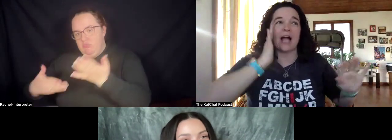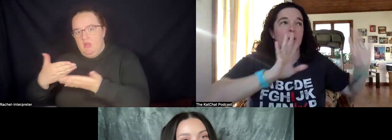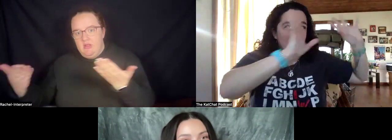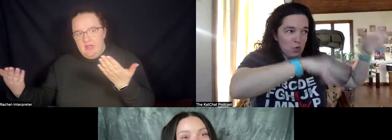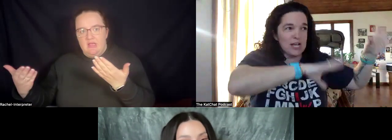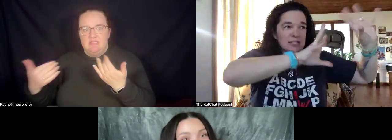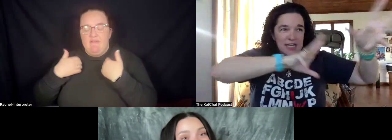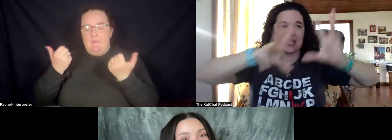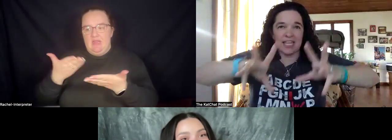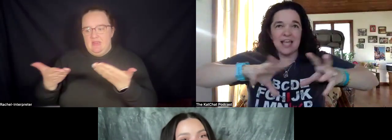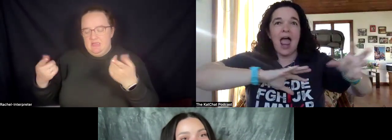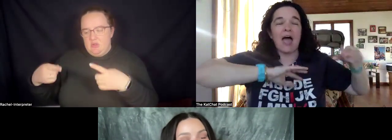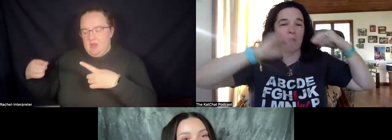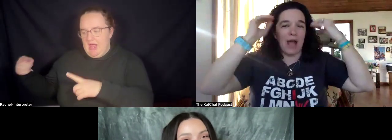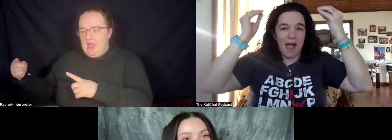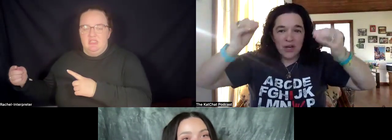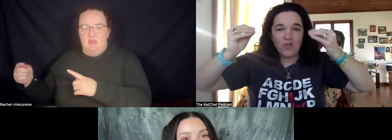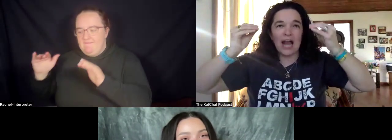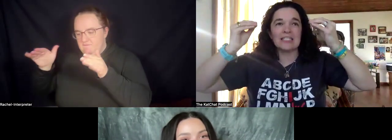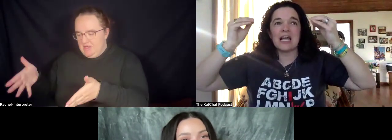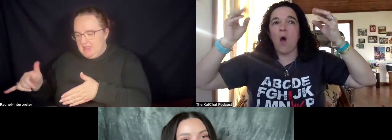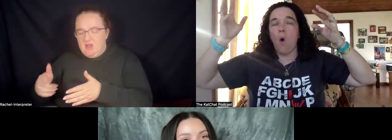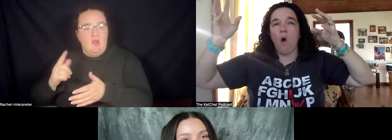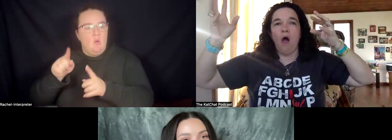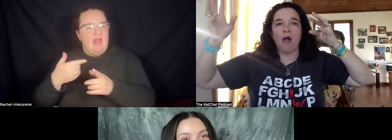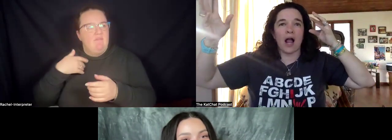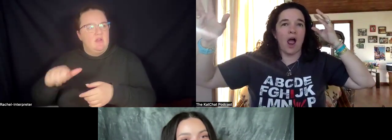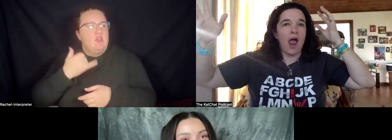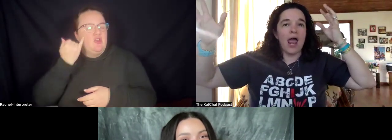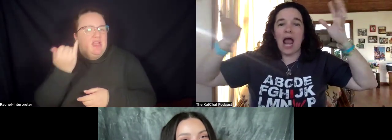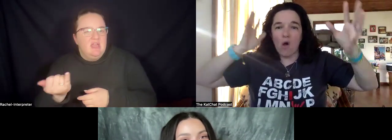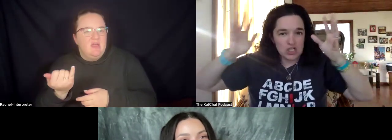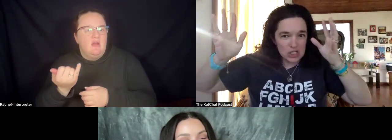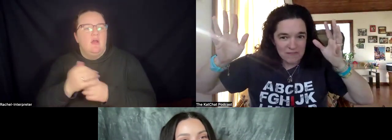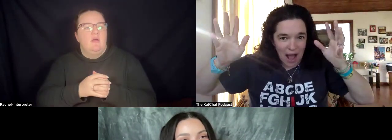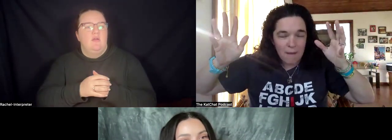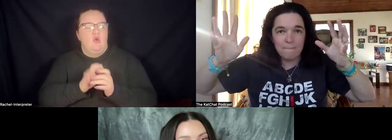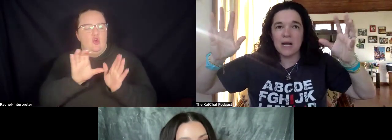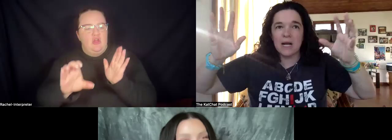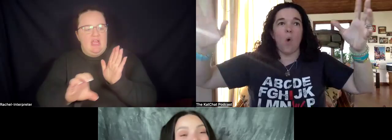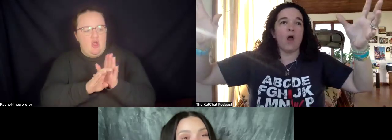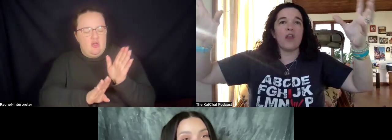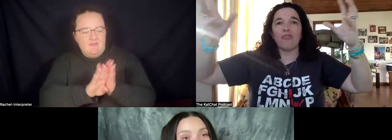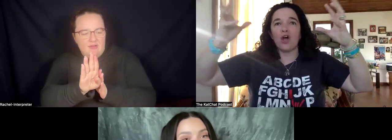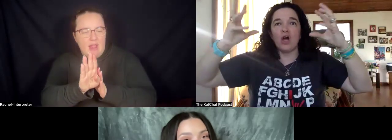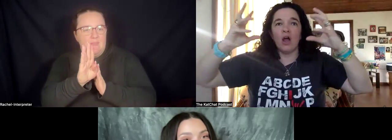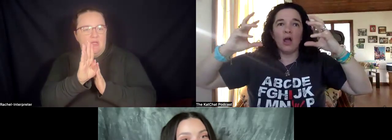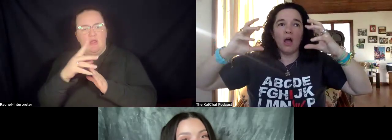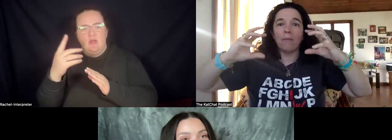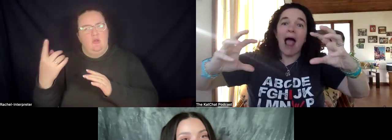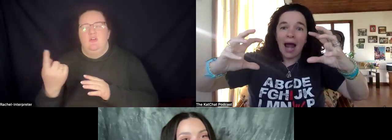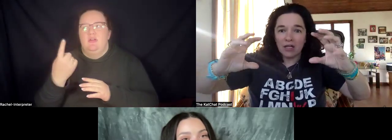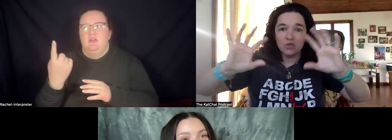things going on. So I'm like do this, and then when I have another idea or like a character development or